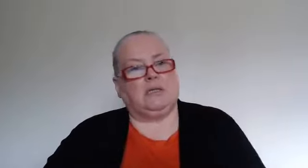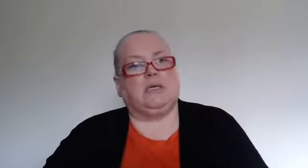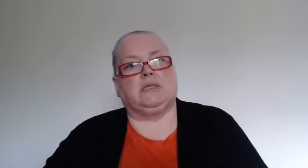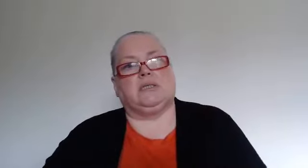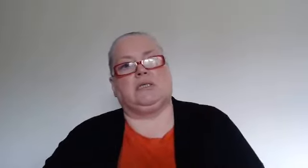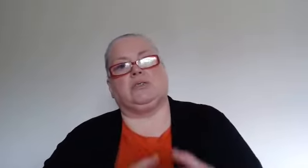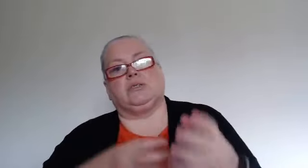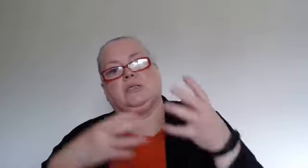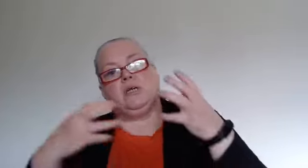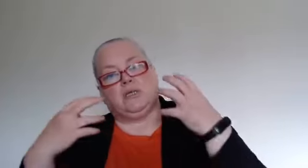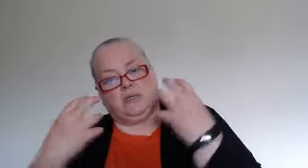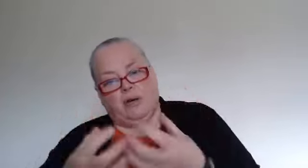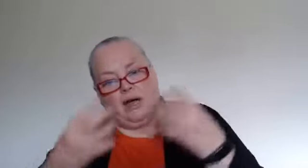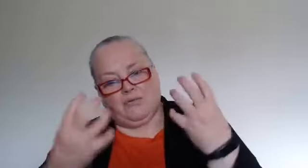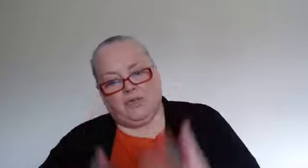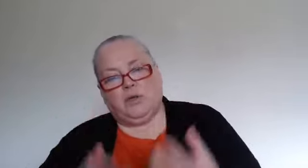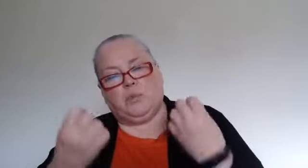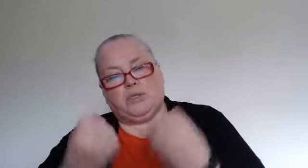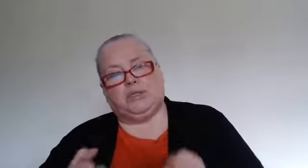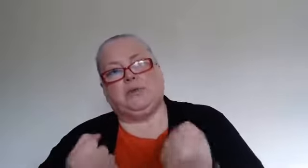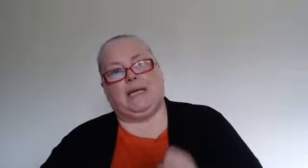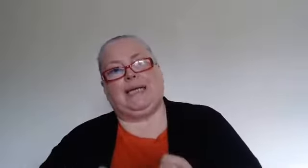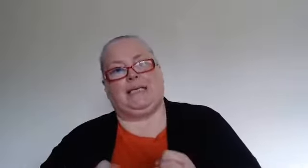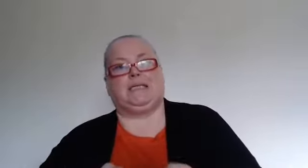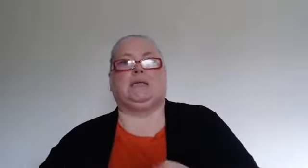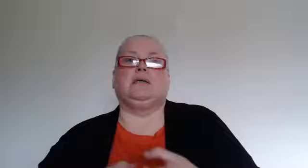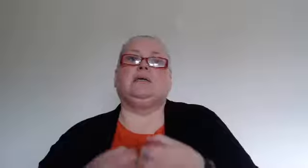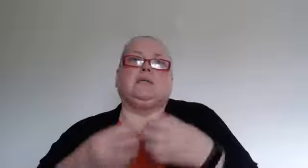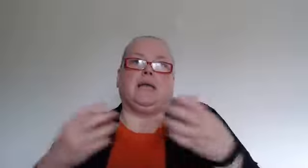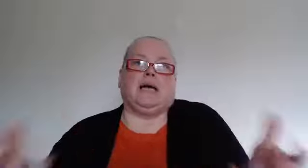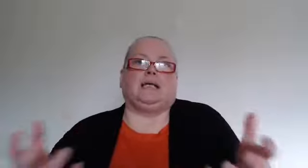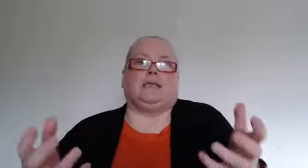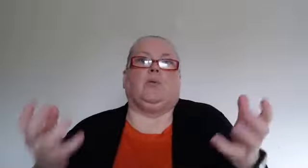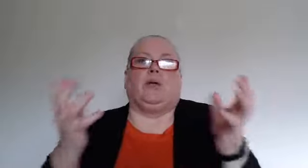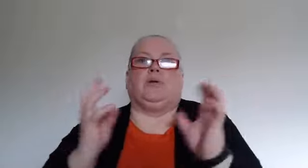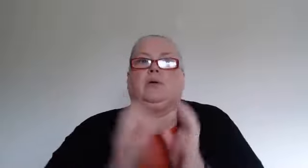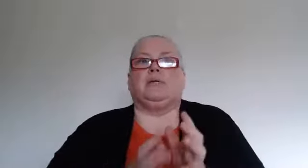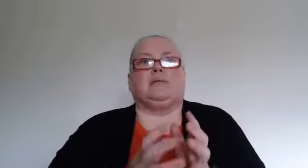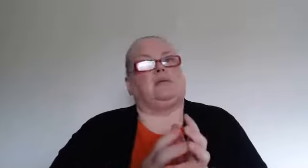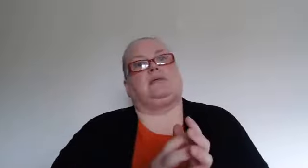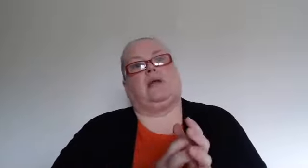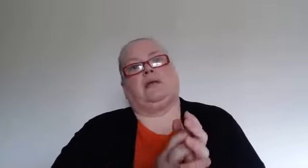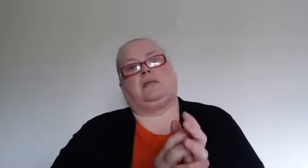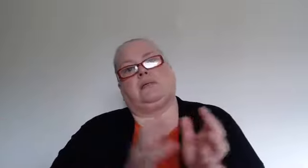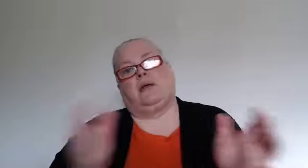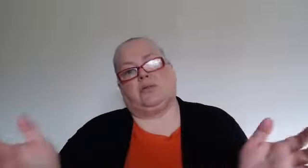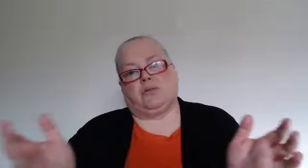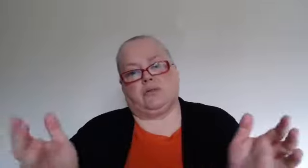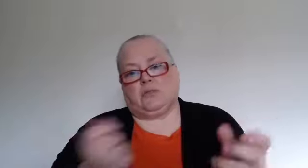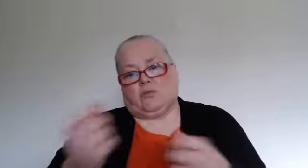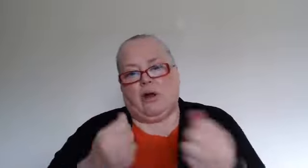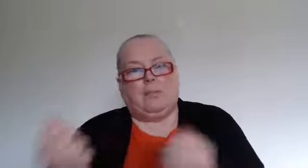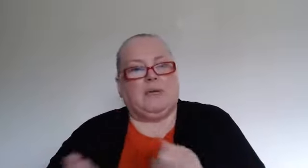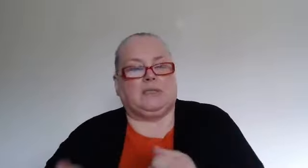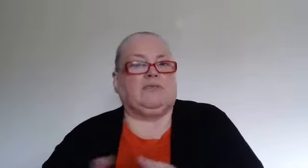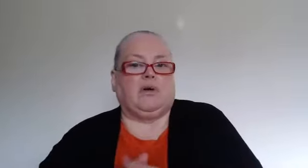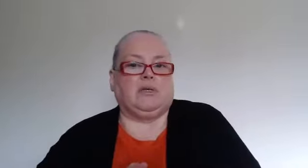contact the teachers. You have the numbers you need to hand, and when a crisis hits, then it's not just scrambling to find